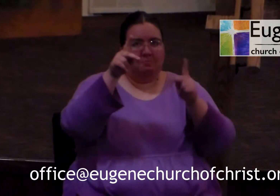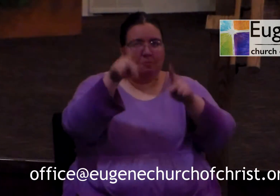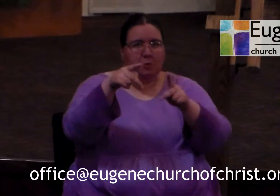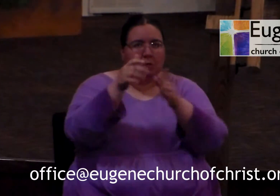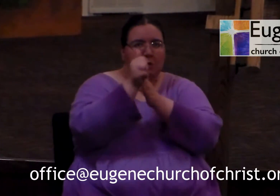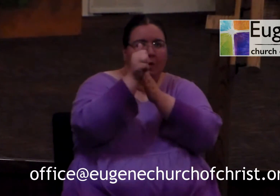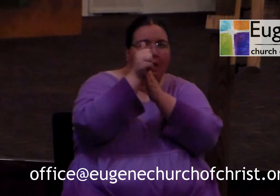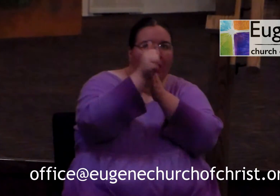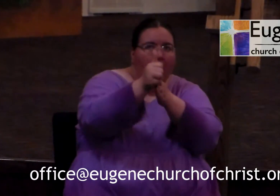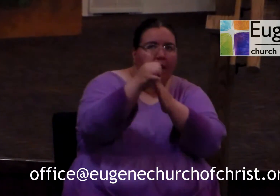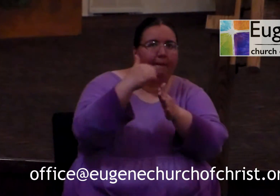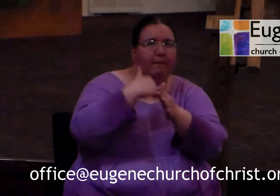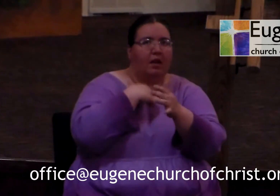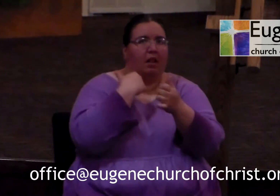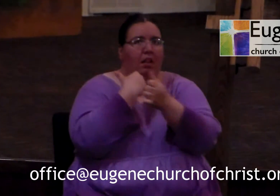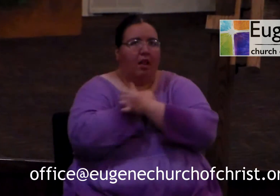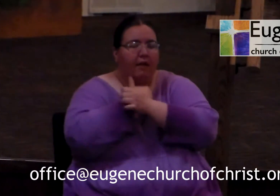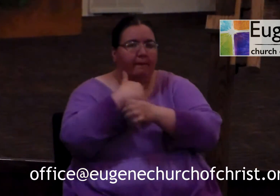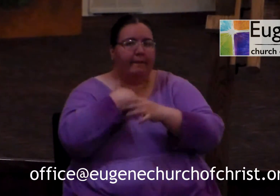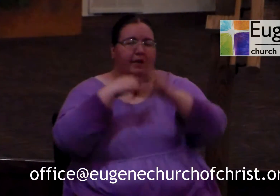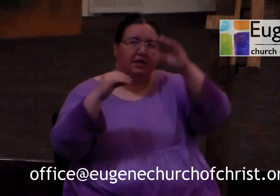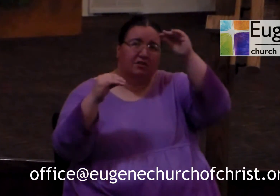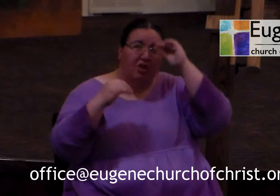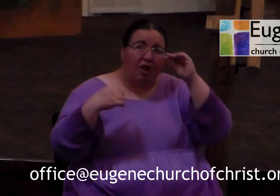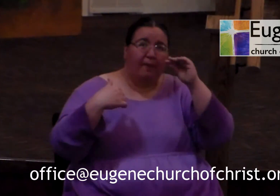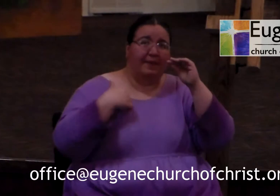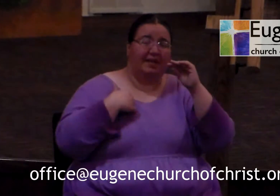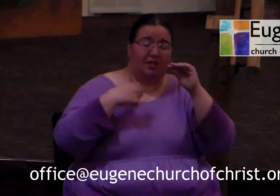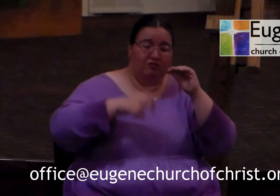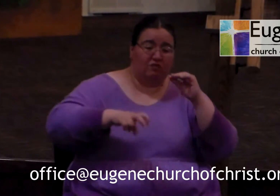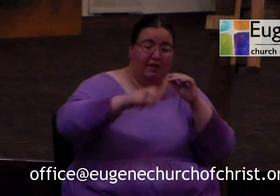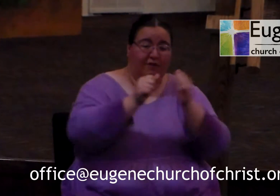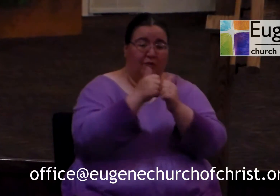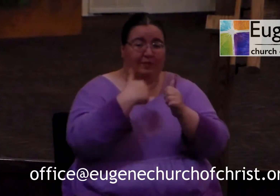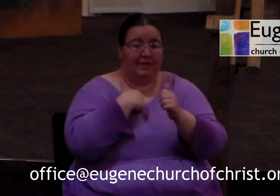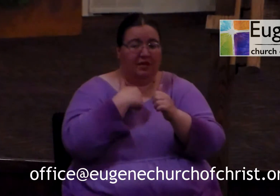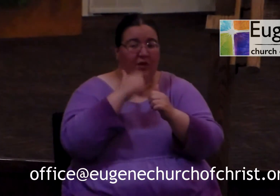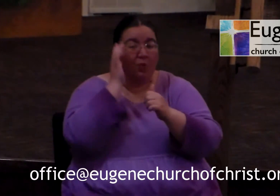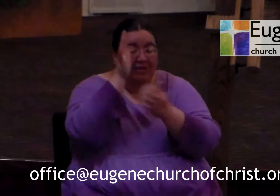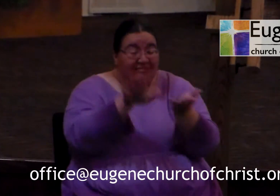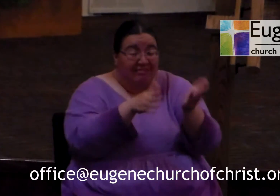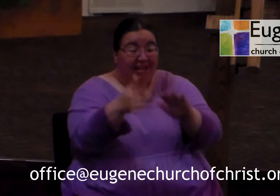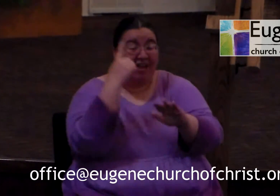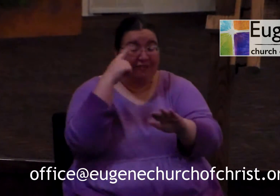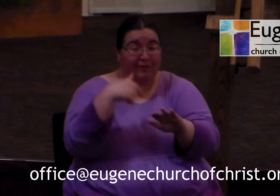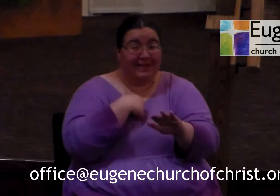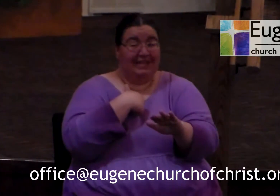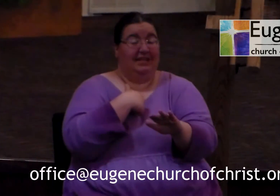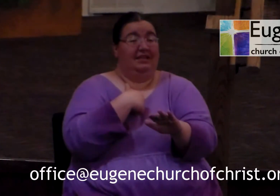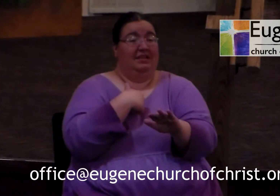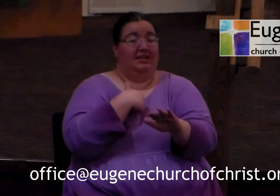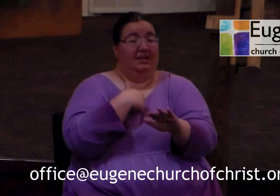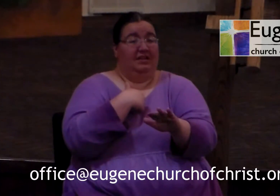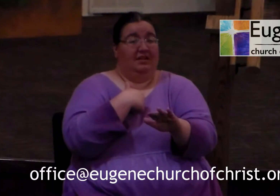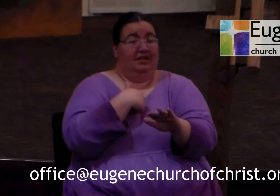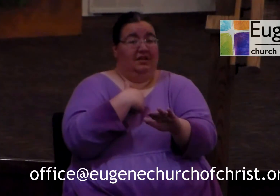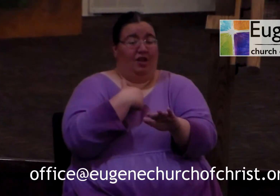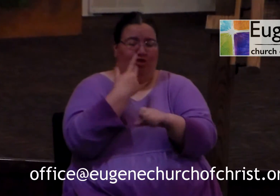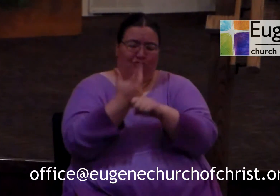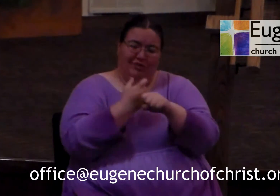and traveled around with them and is going to give his life for them, the one that they have been with for 3 years, they have both